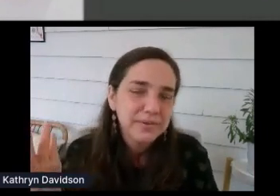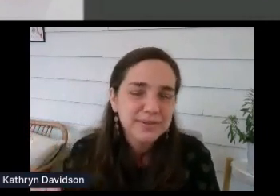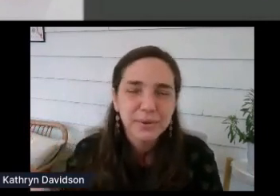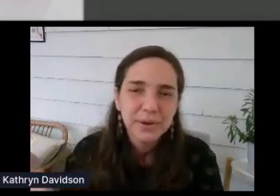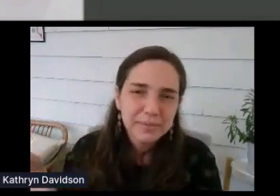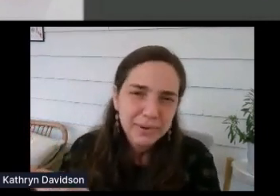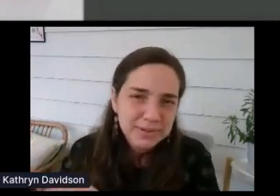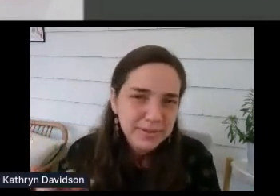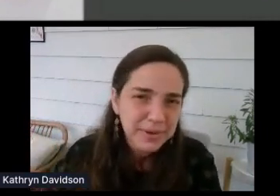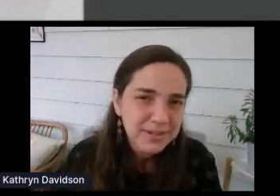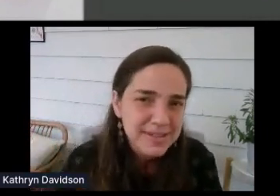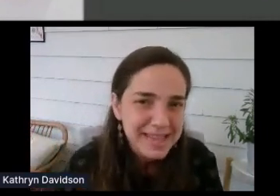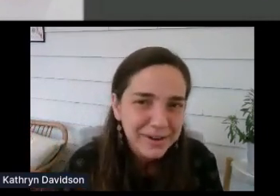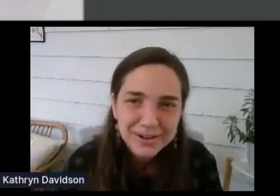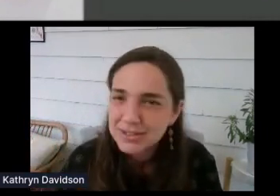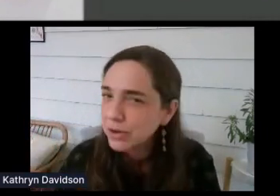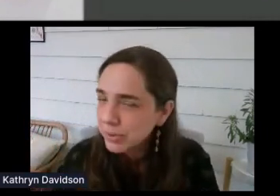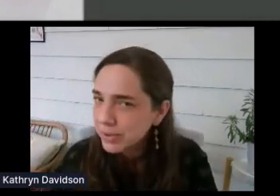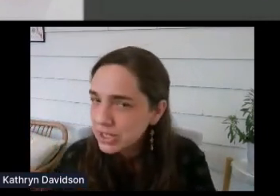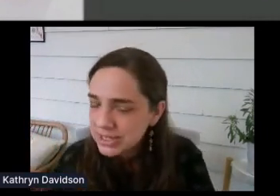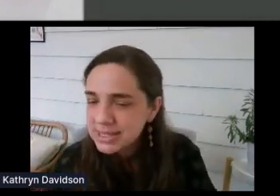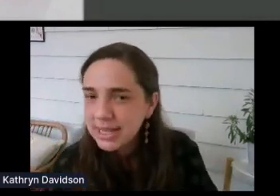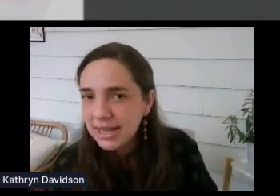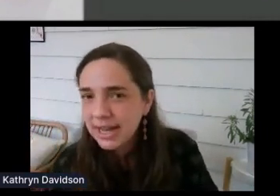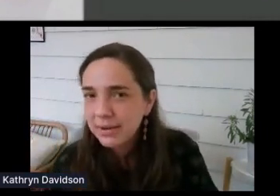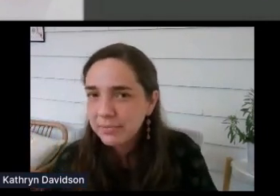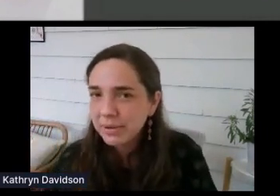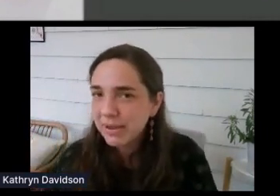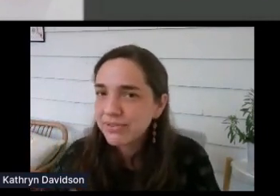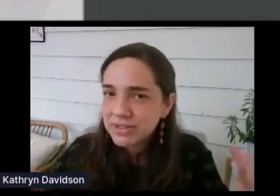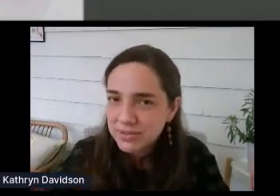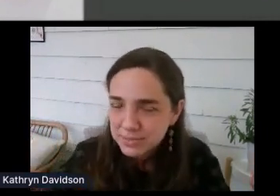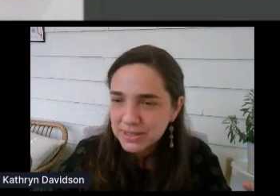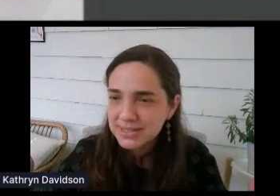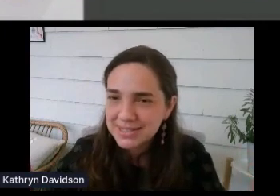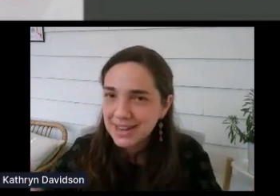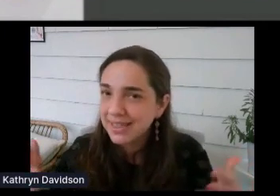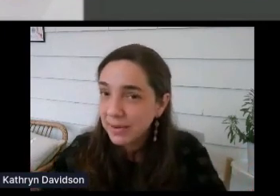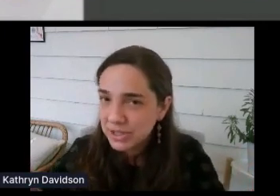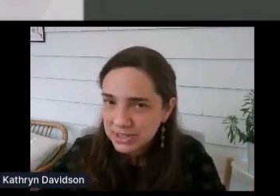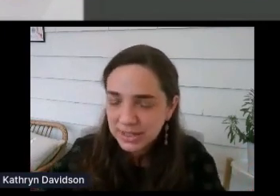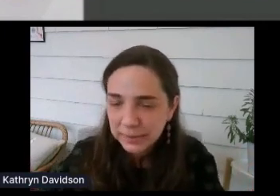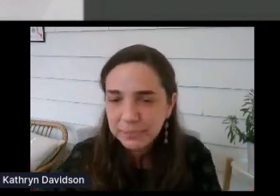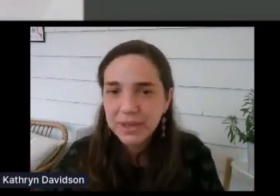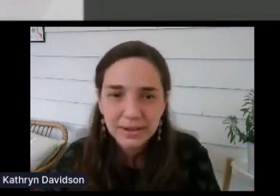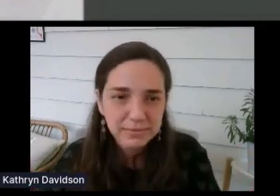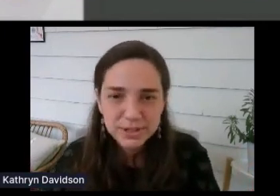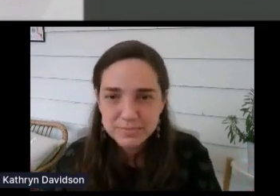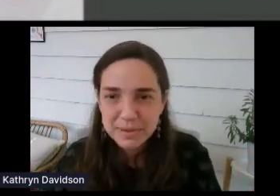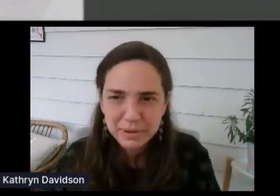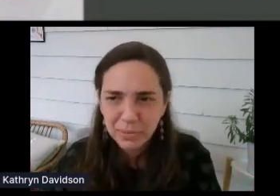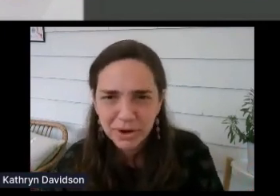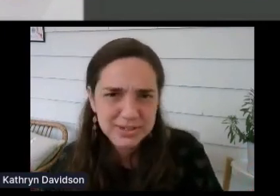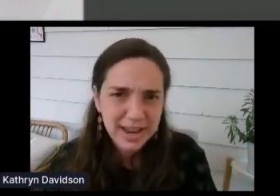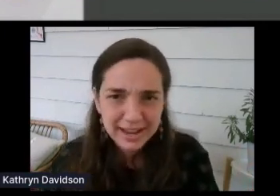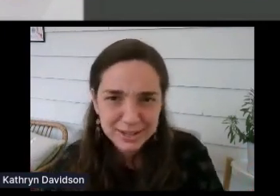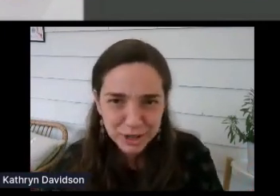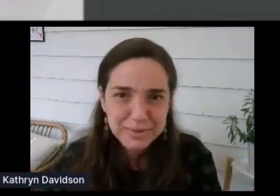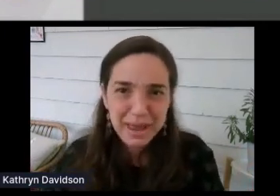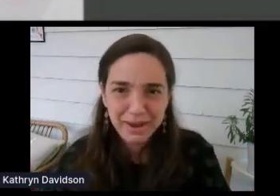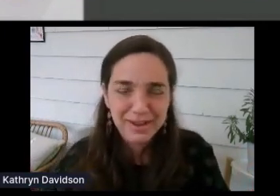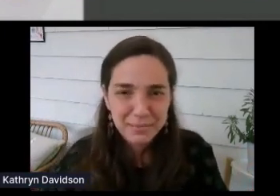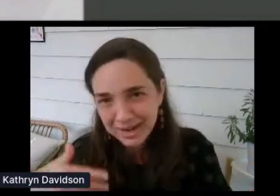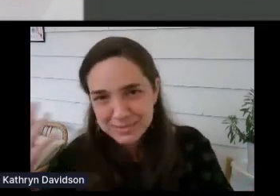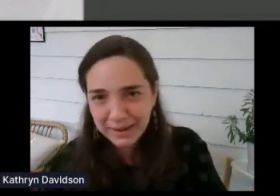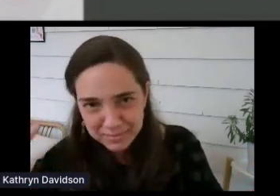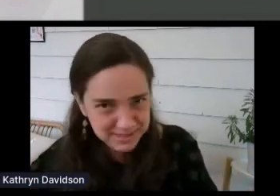learning though. So most of the questions in there are still open questions. But my first response is it's not that much easier. Just people are more understanding because you're